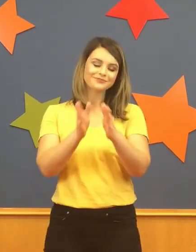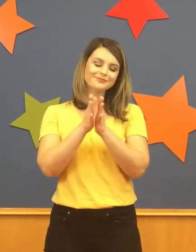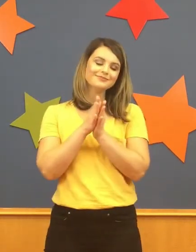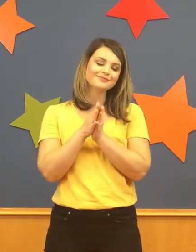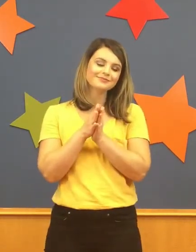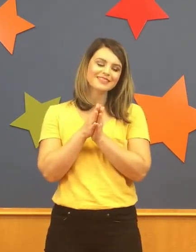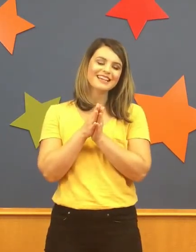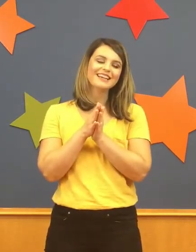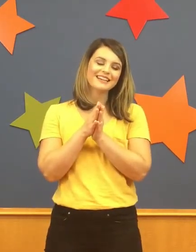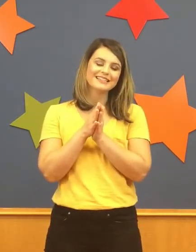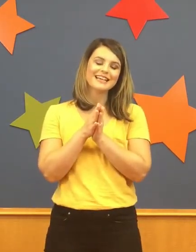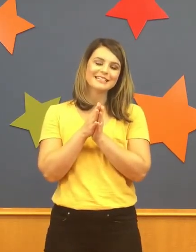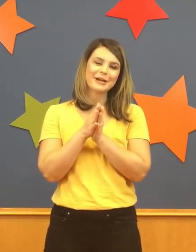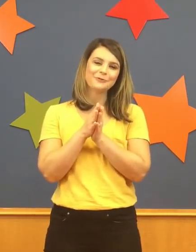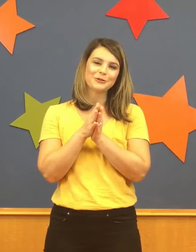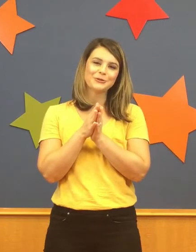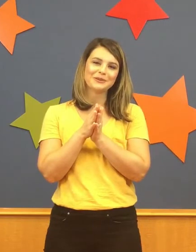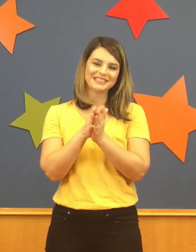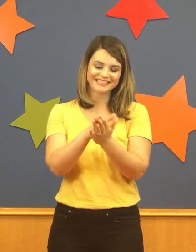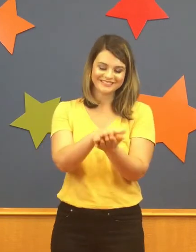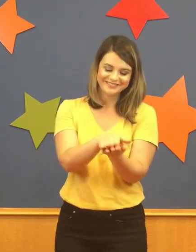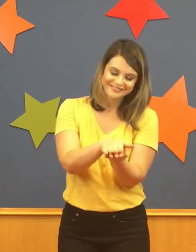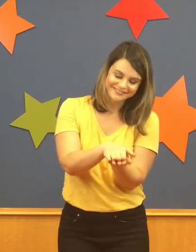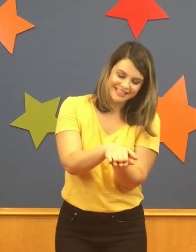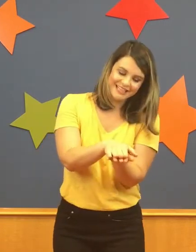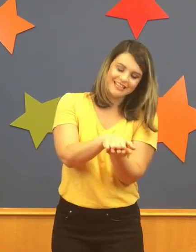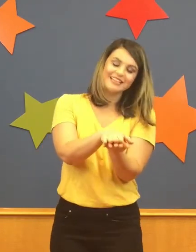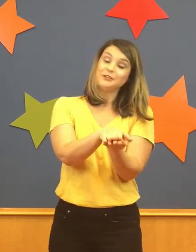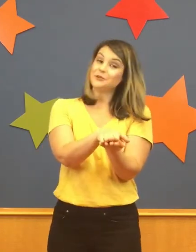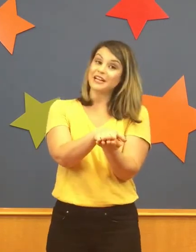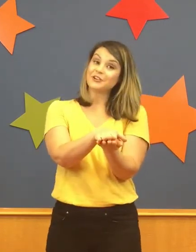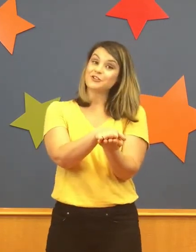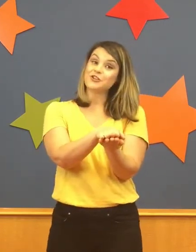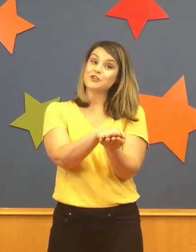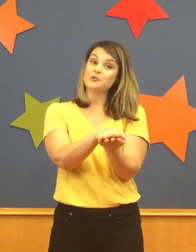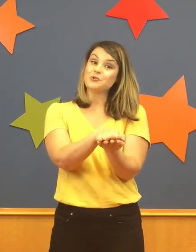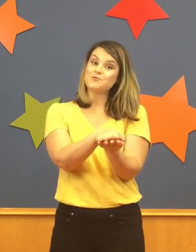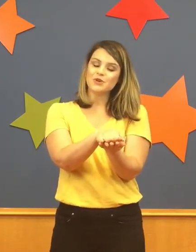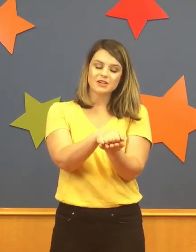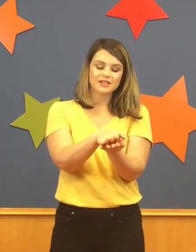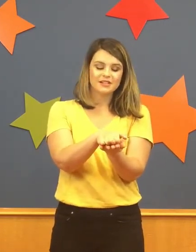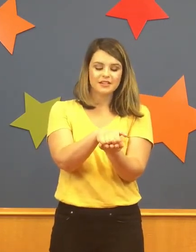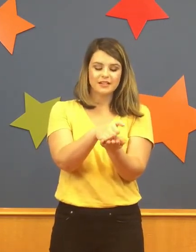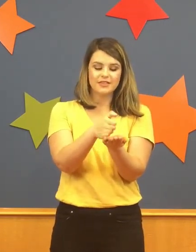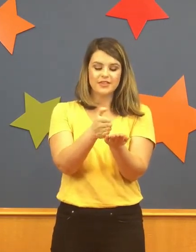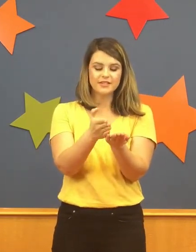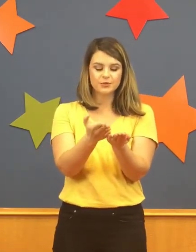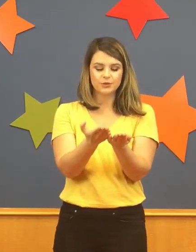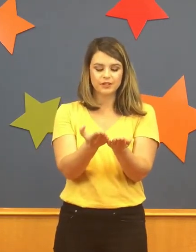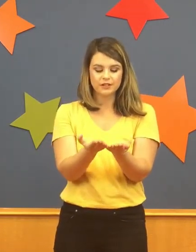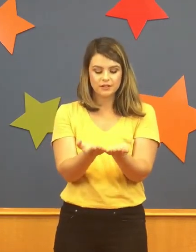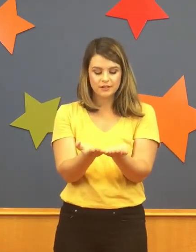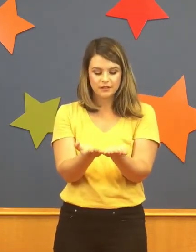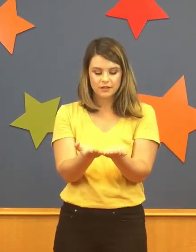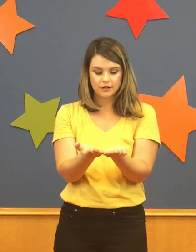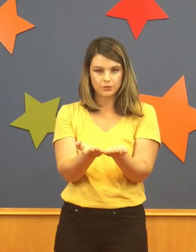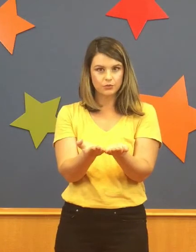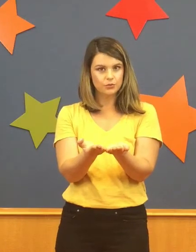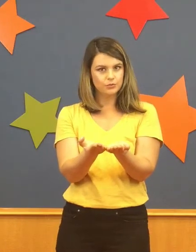So he sat down with a new book. Can you get out your new book? And this